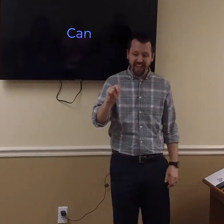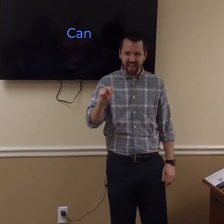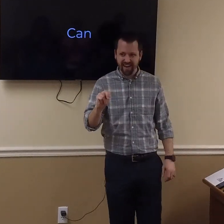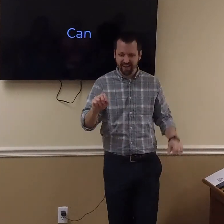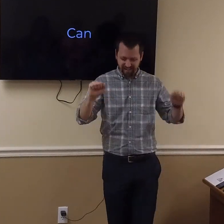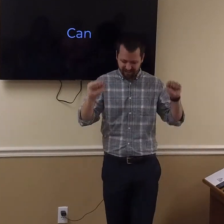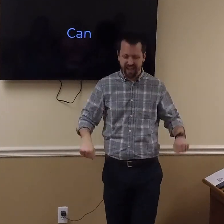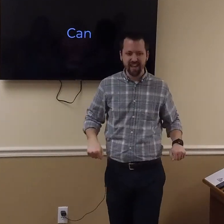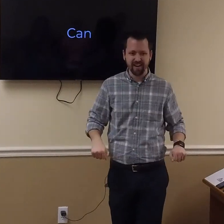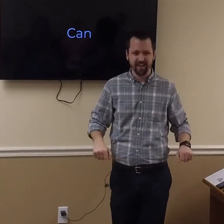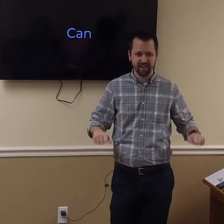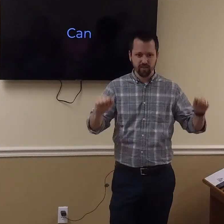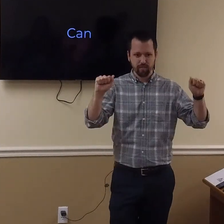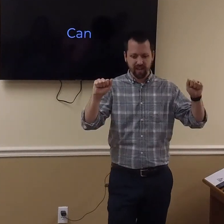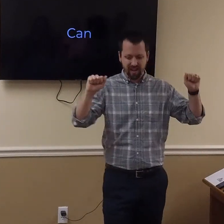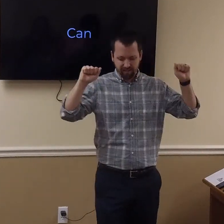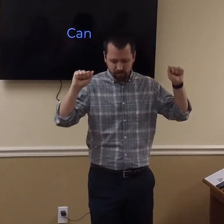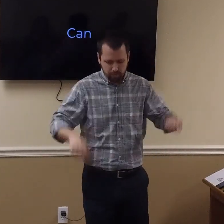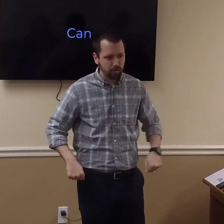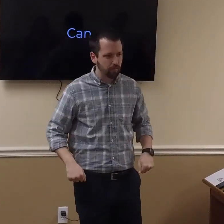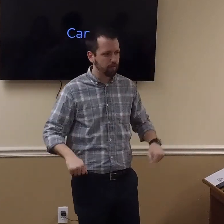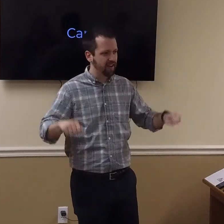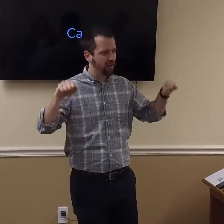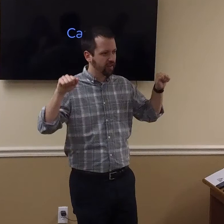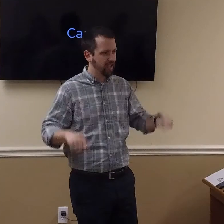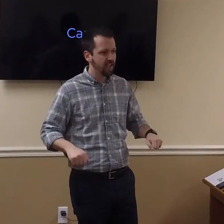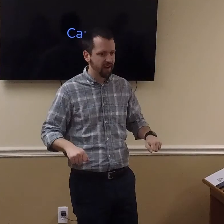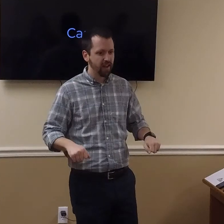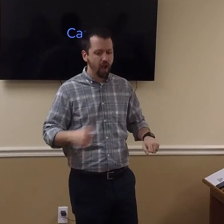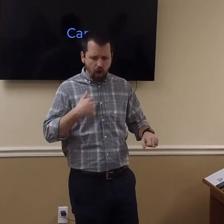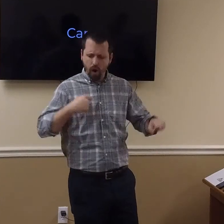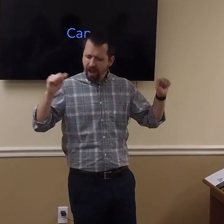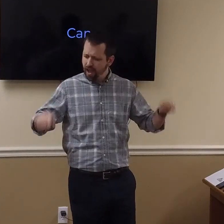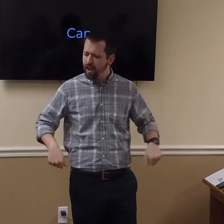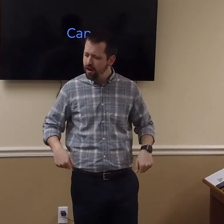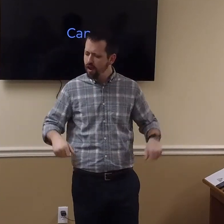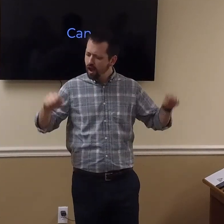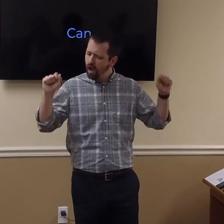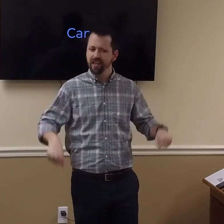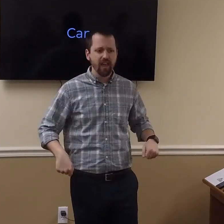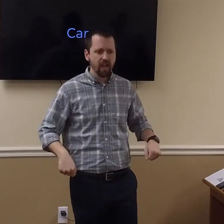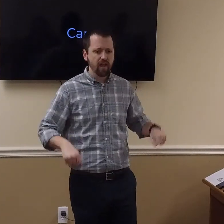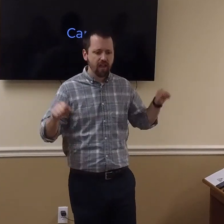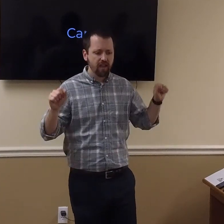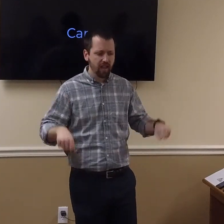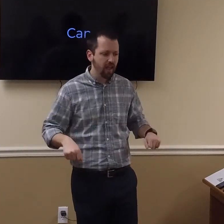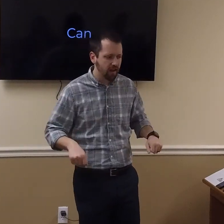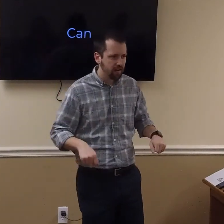Can. So you make A's and you just pull right down. Can. Oh, I can. Is this the one time